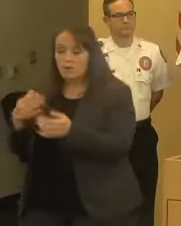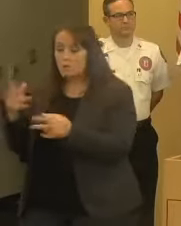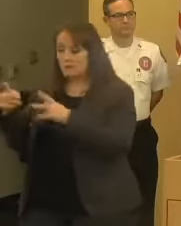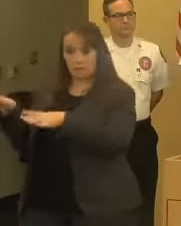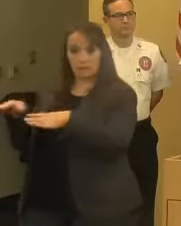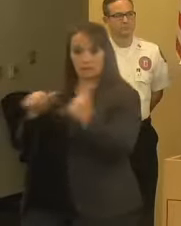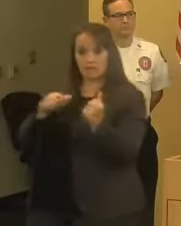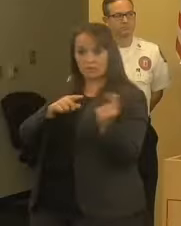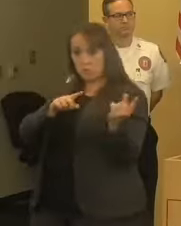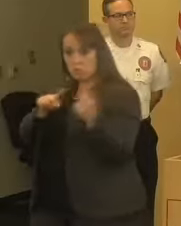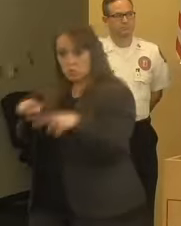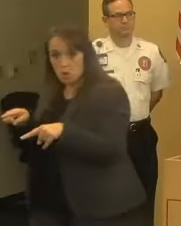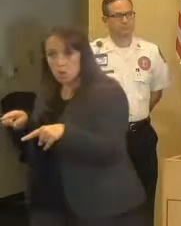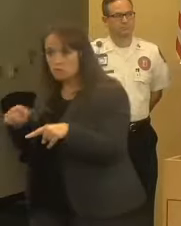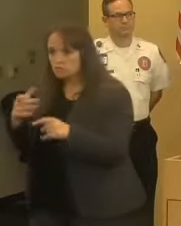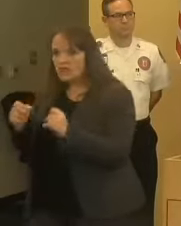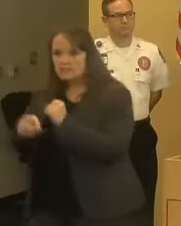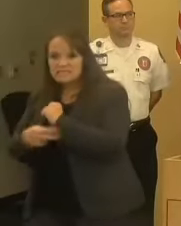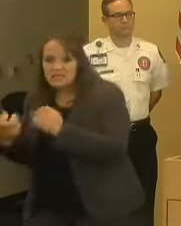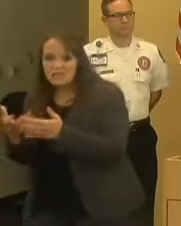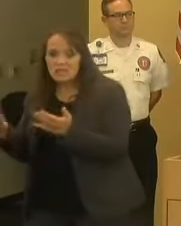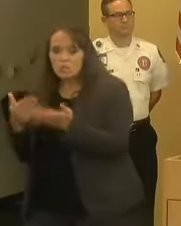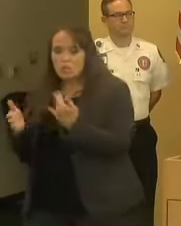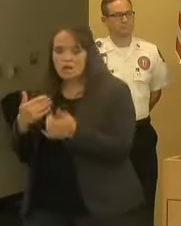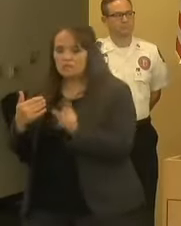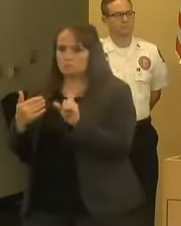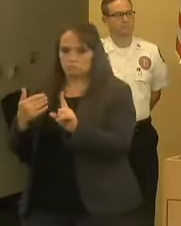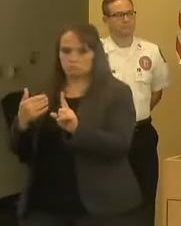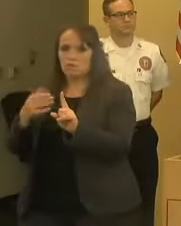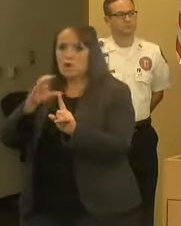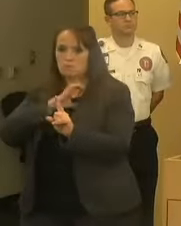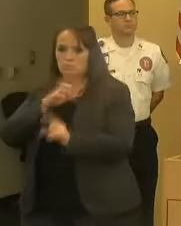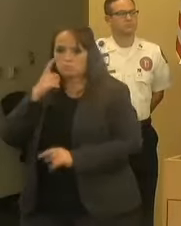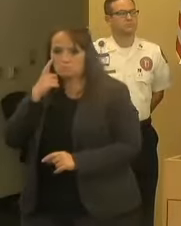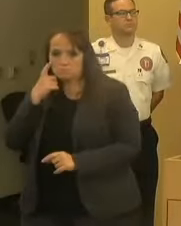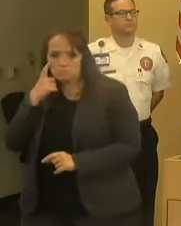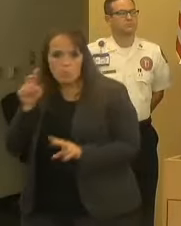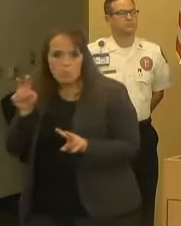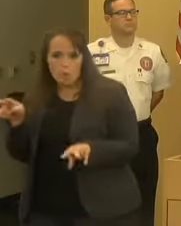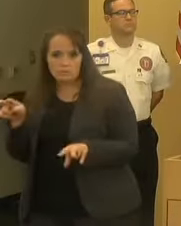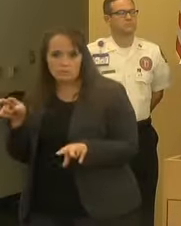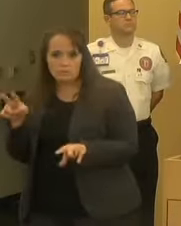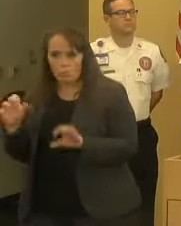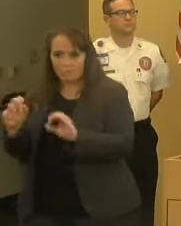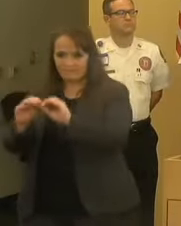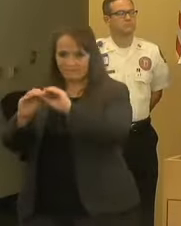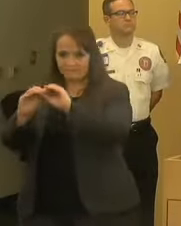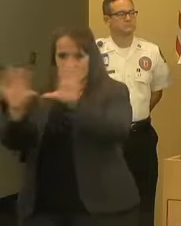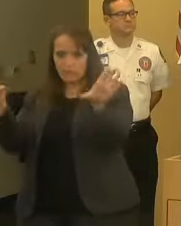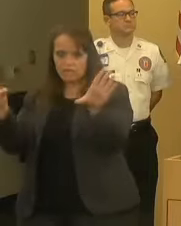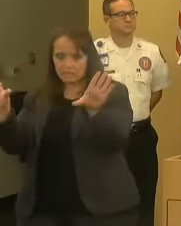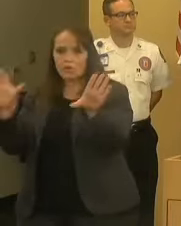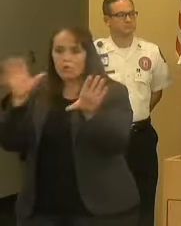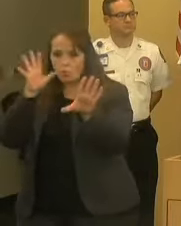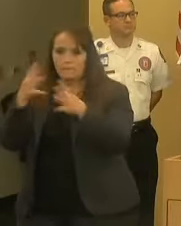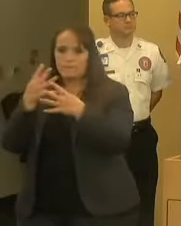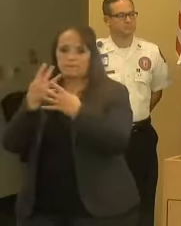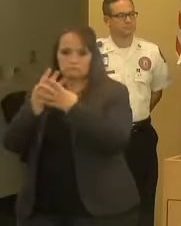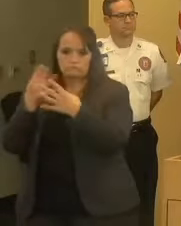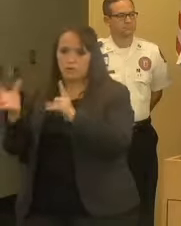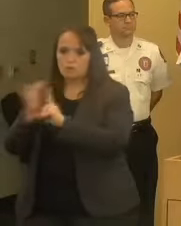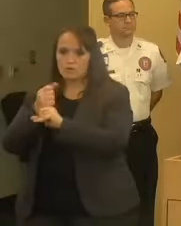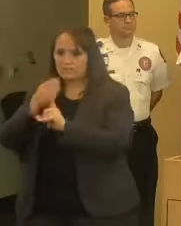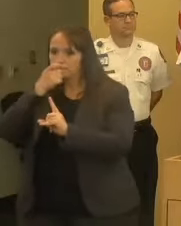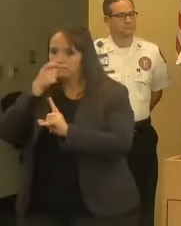one of our officers and be arrested. I want to make sure that's very clear, very known. This is not an opportunity for you to come take advantage of any of these communities out